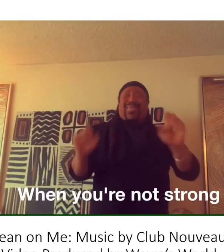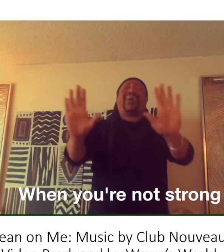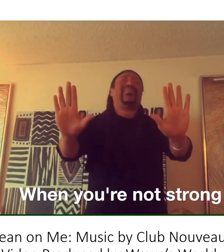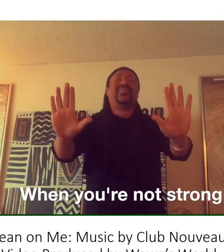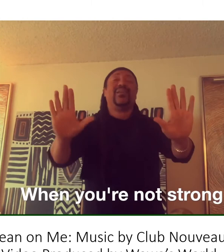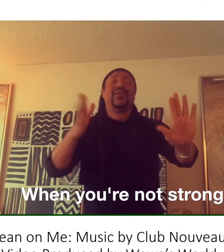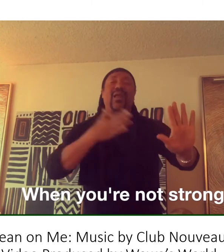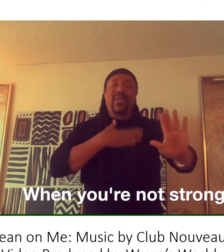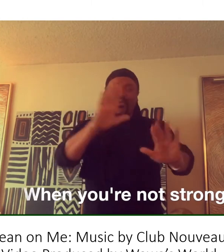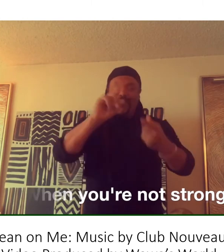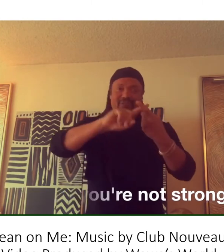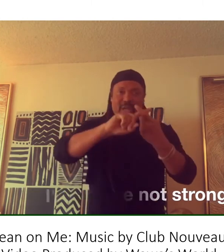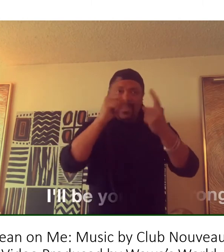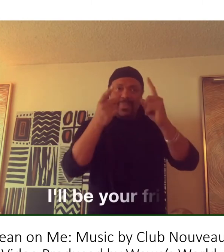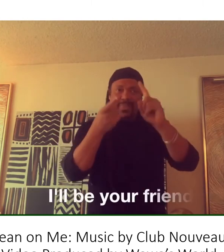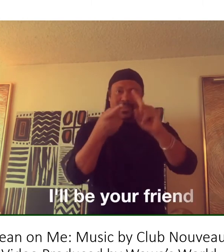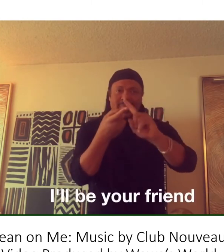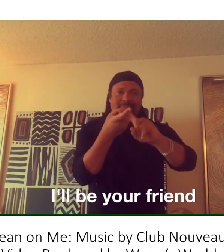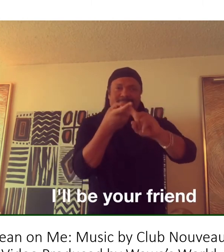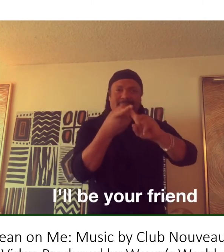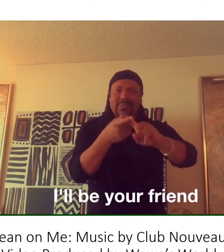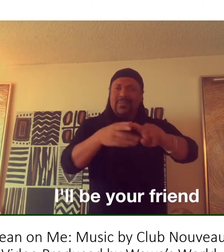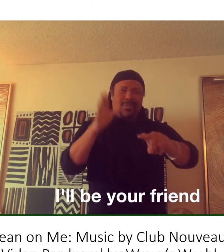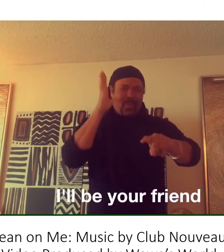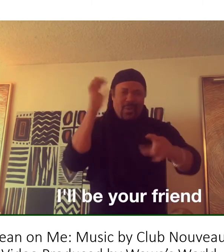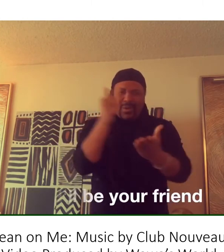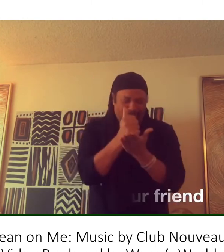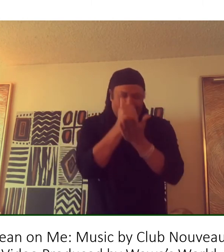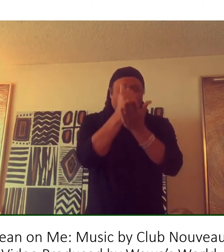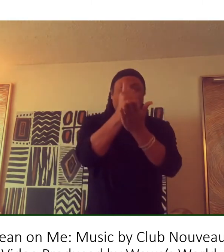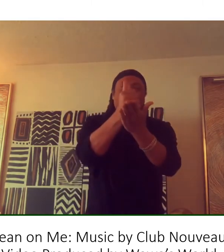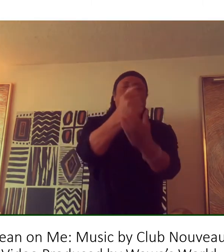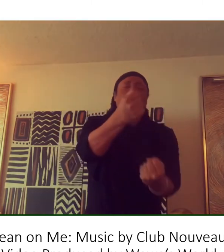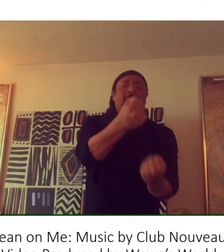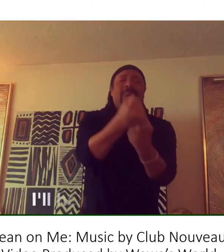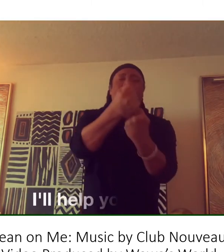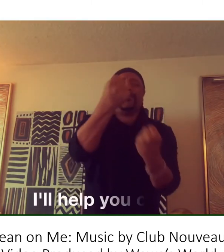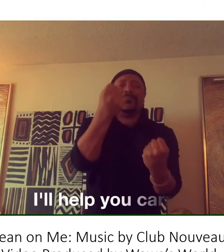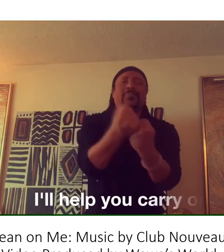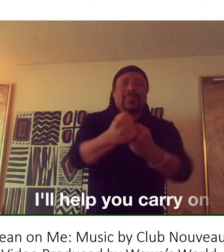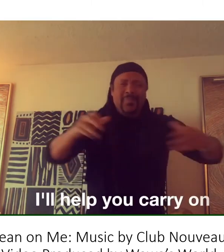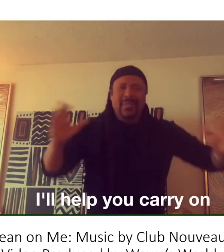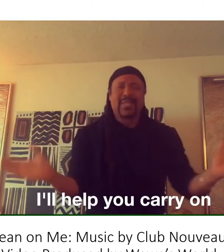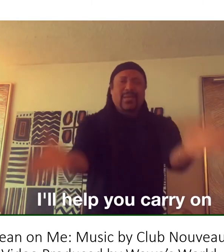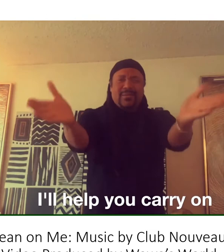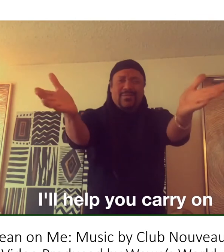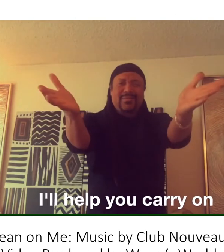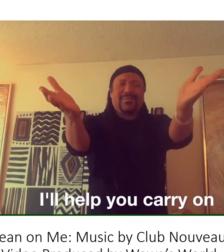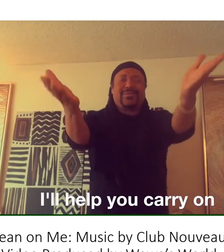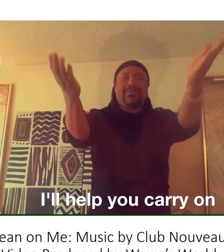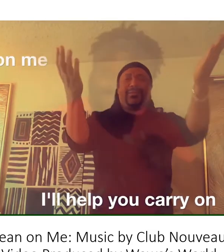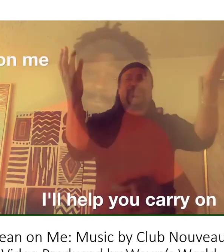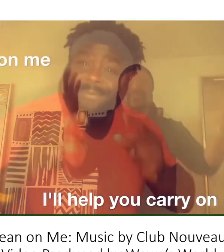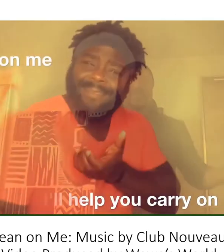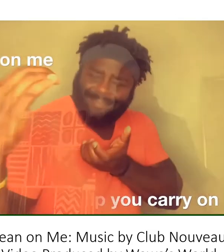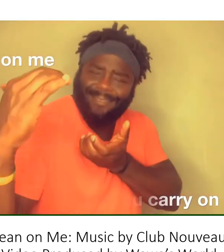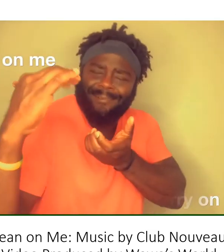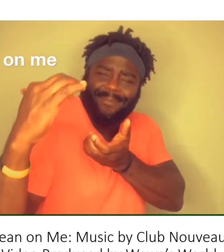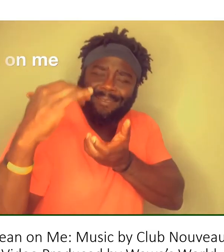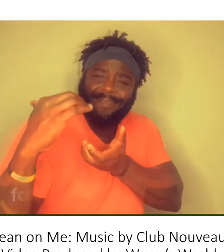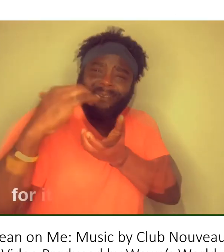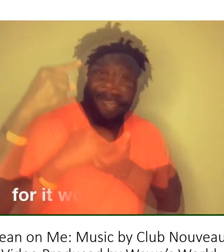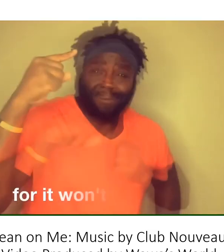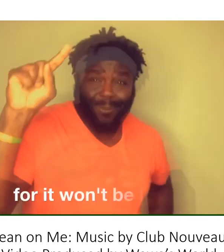not strong, but we I'll be your friend, I'll help you carry on.